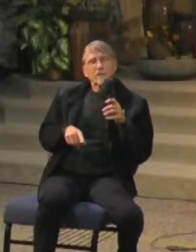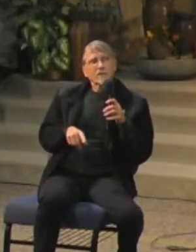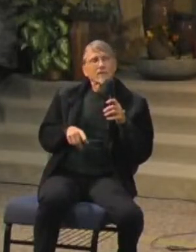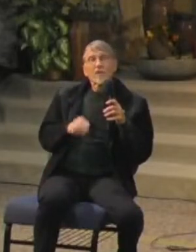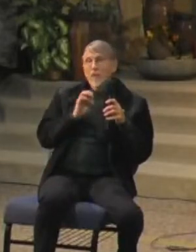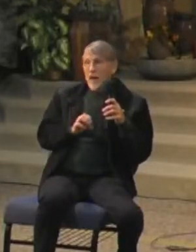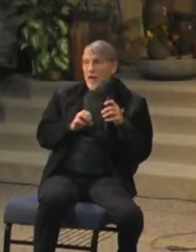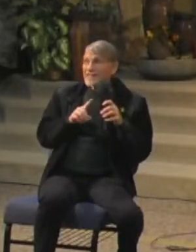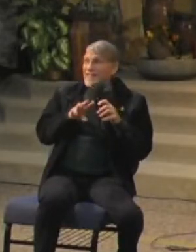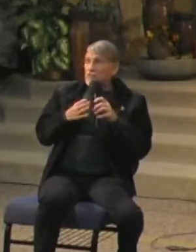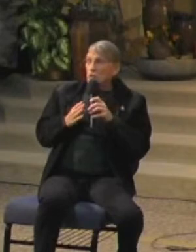Bible,